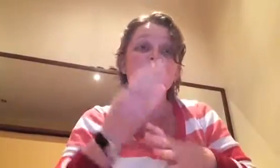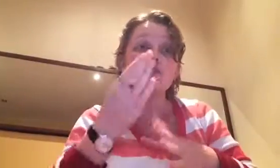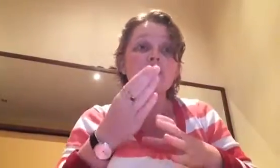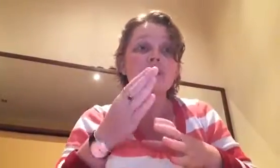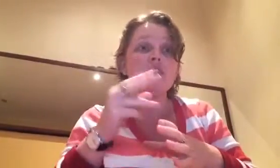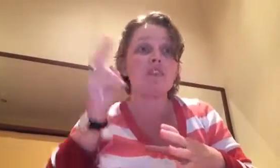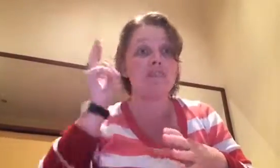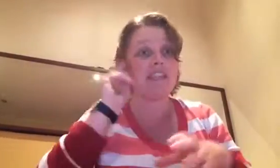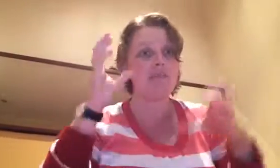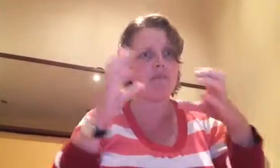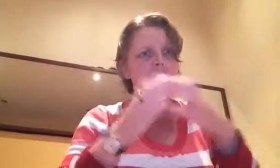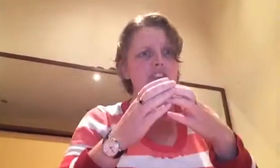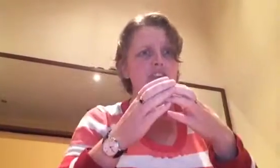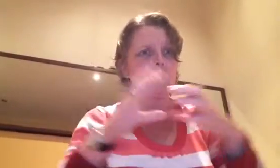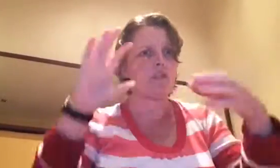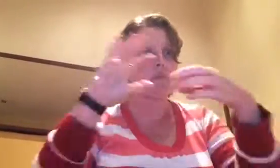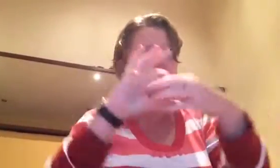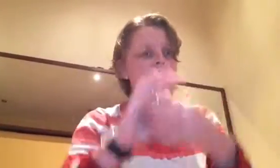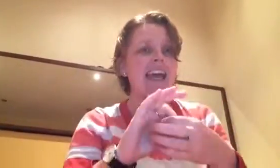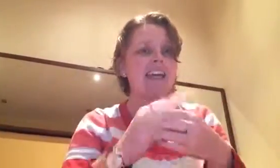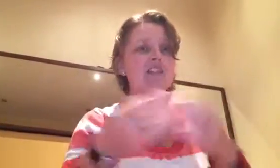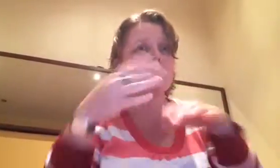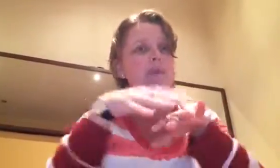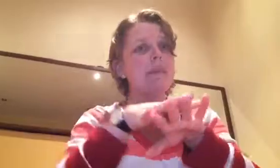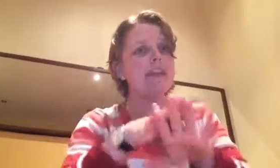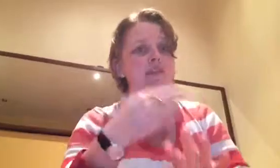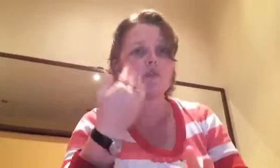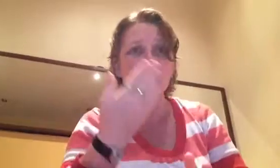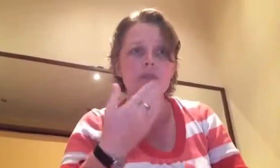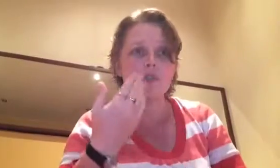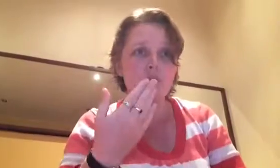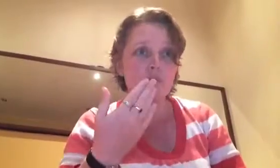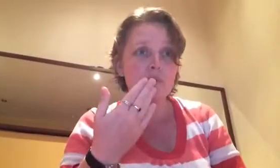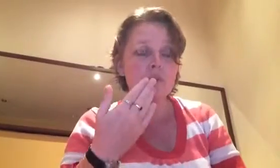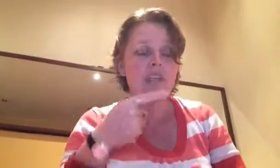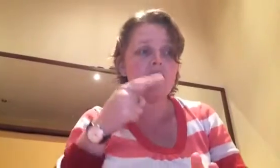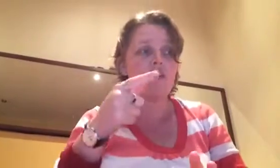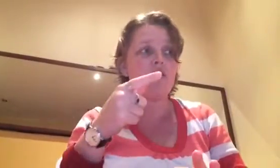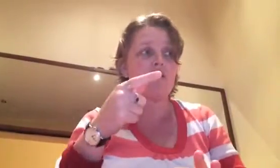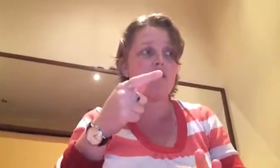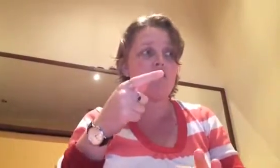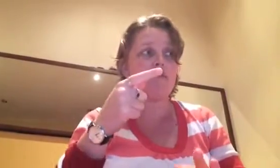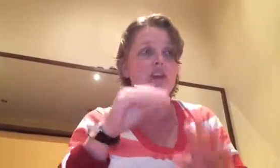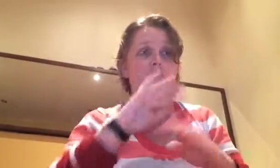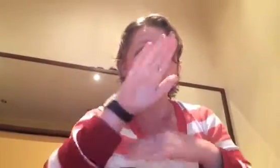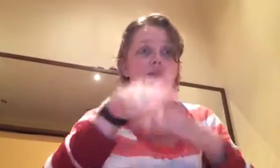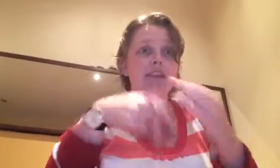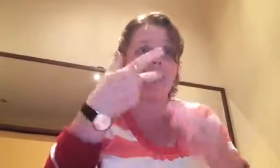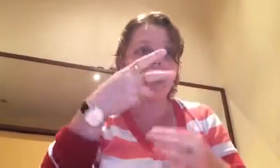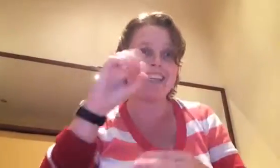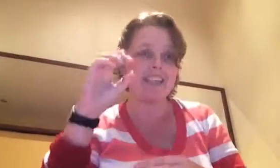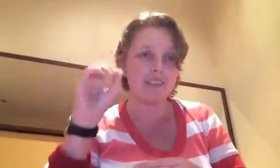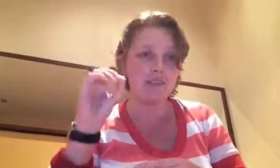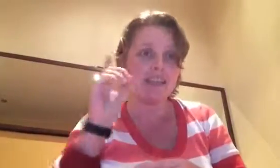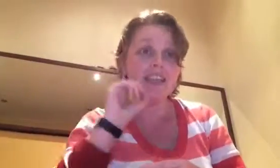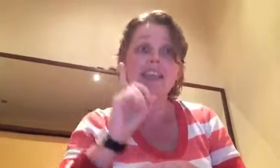new sort of deaf provision, which we're attached to a mainstream school of over 800